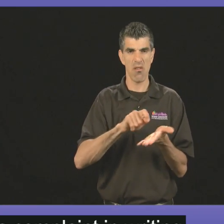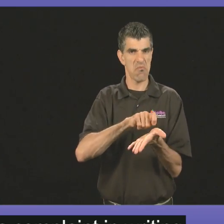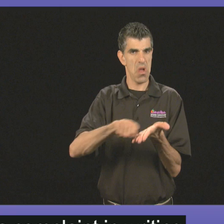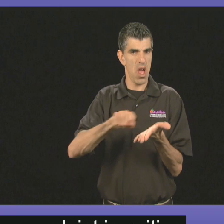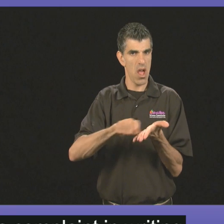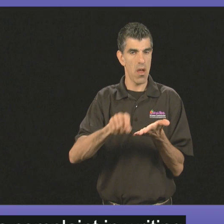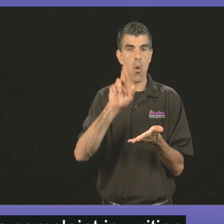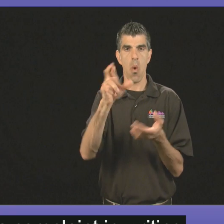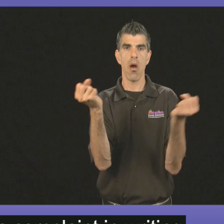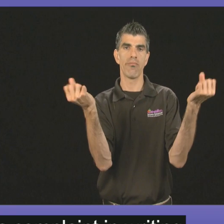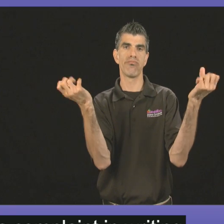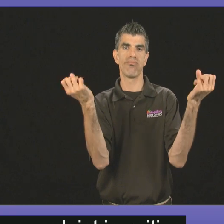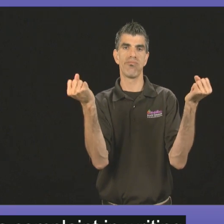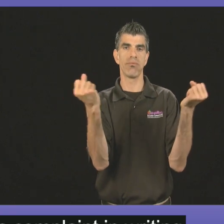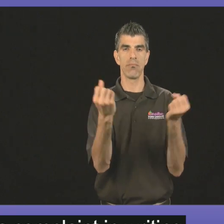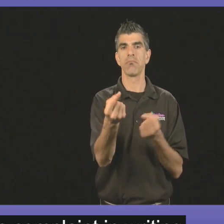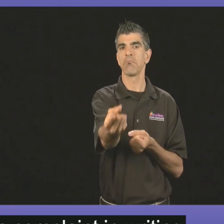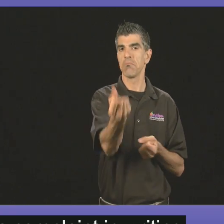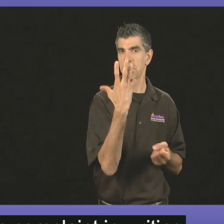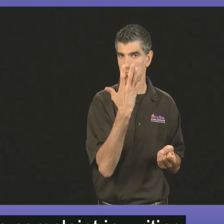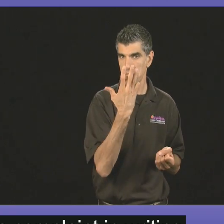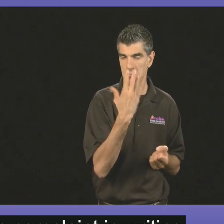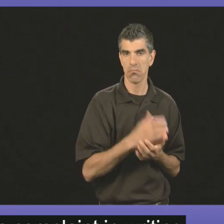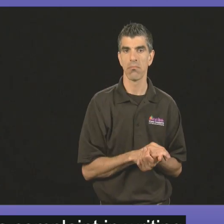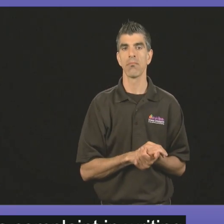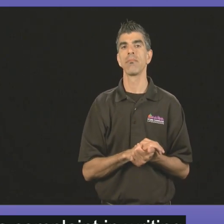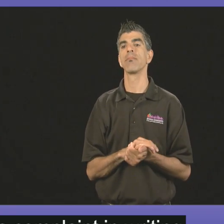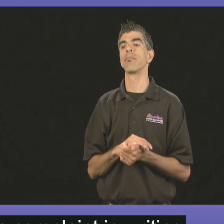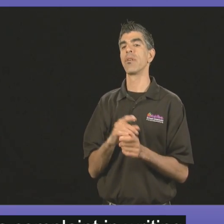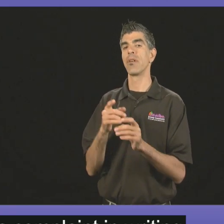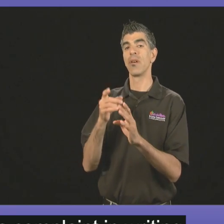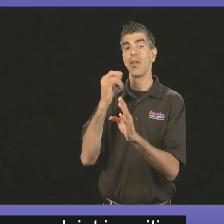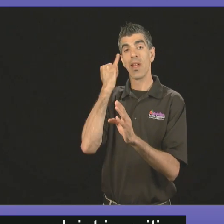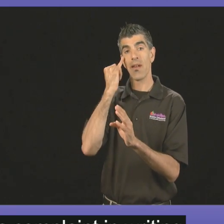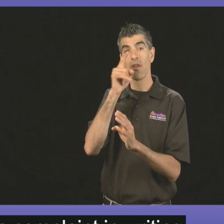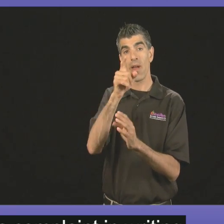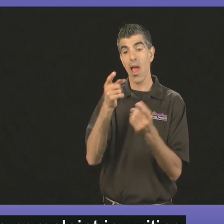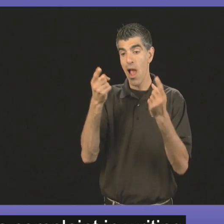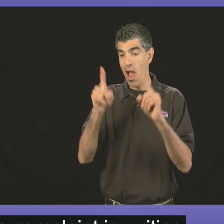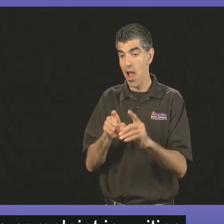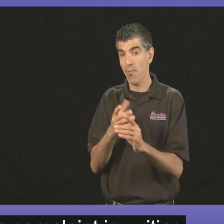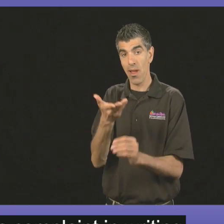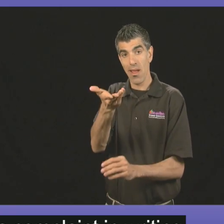You may file a complaint in writing or in American Sign Language.